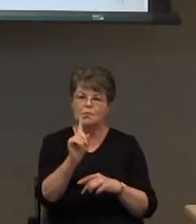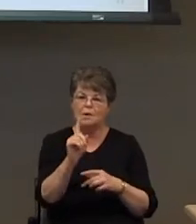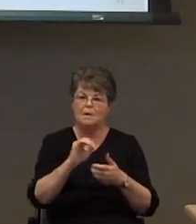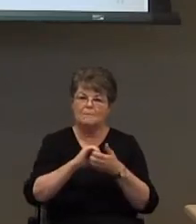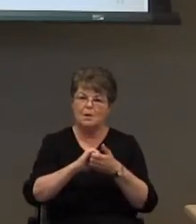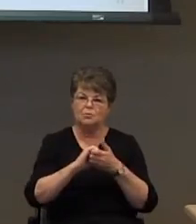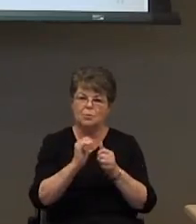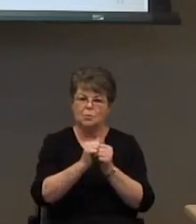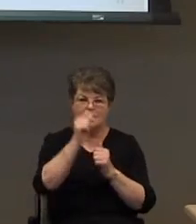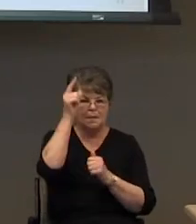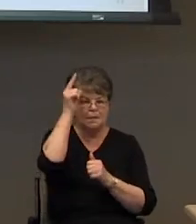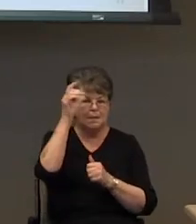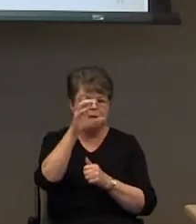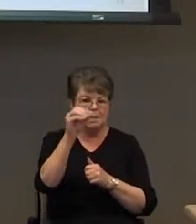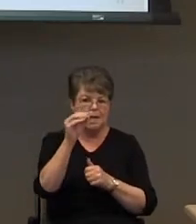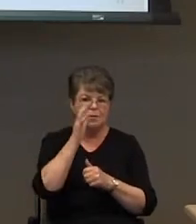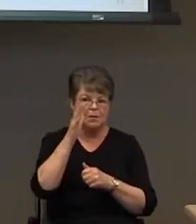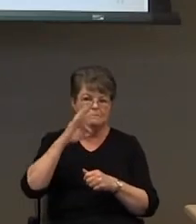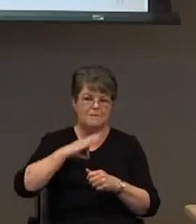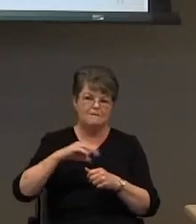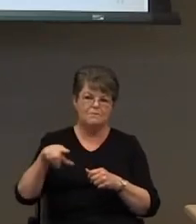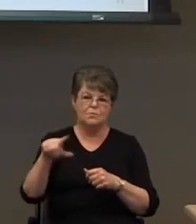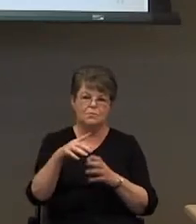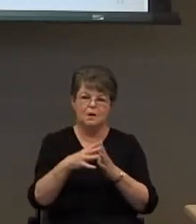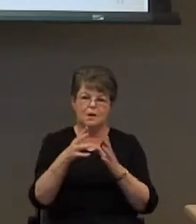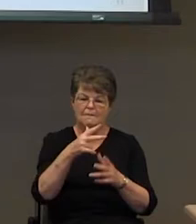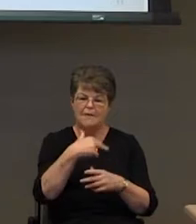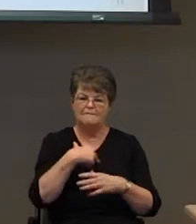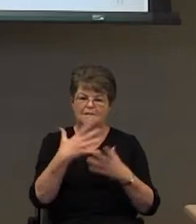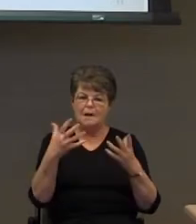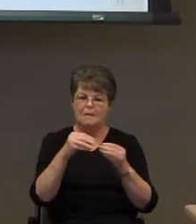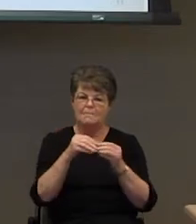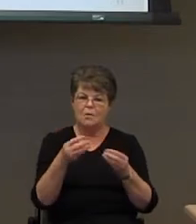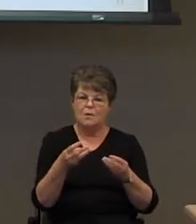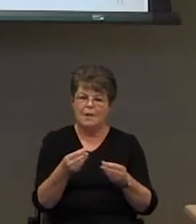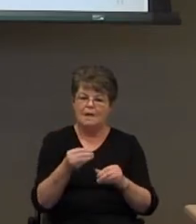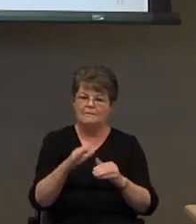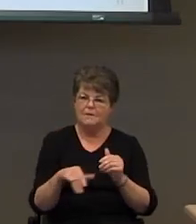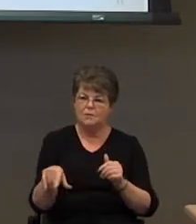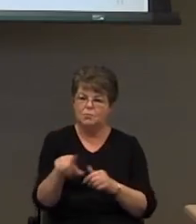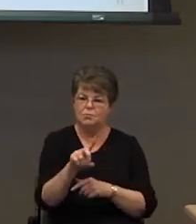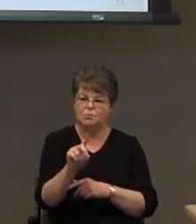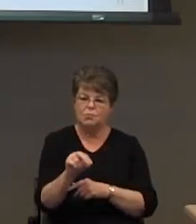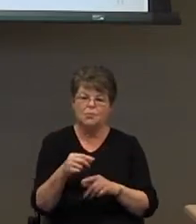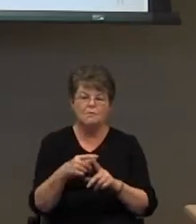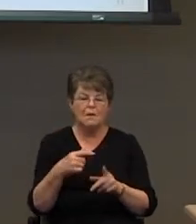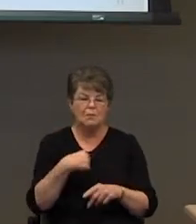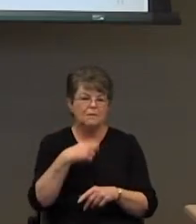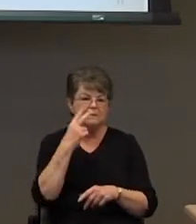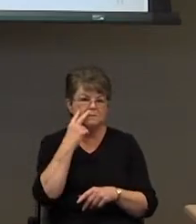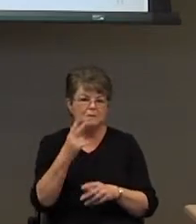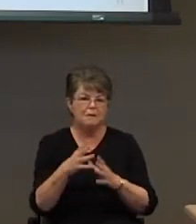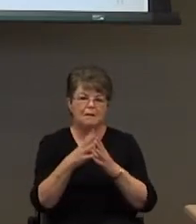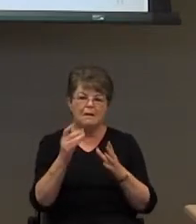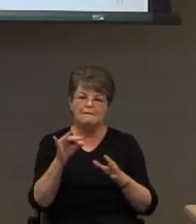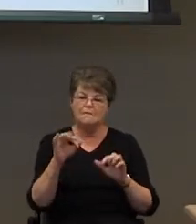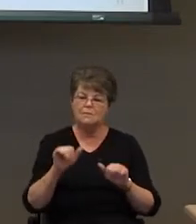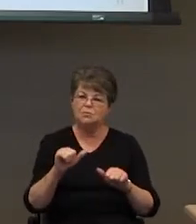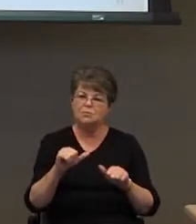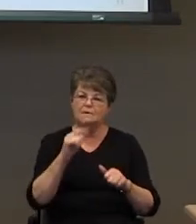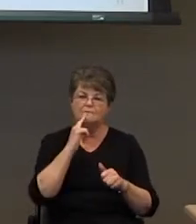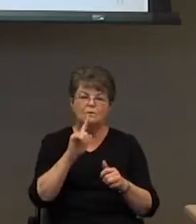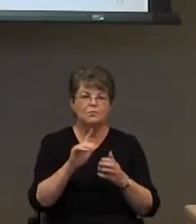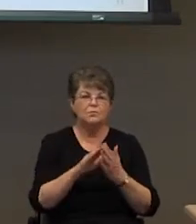partnership with Lincoln County would benefit you the most because they have a lot more undeveloped land surrounding the airport than you do. But this is one where we see a lot of potential